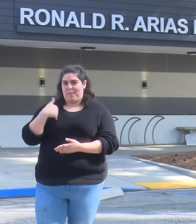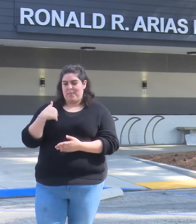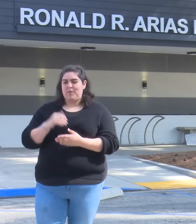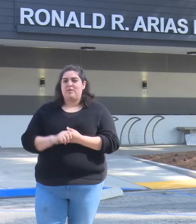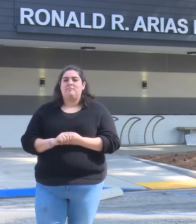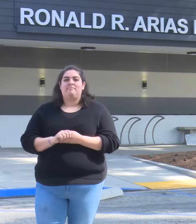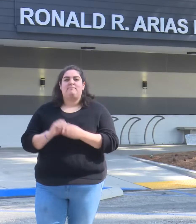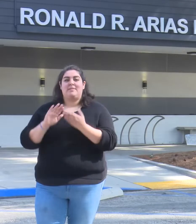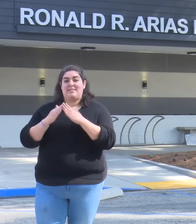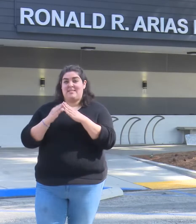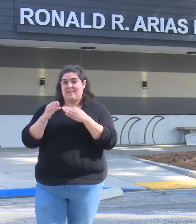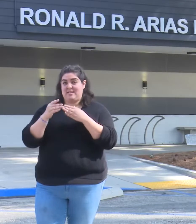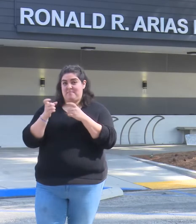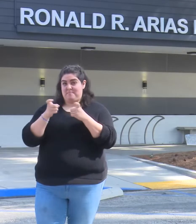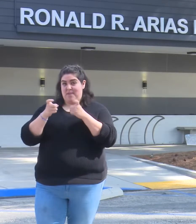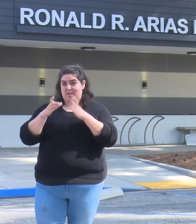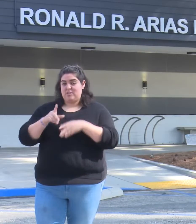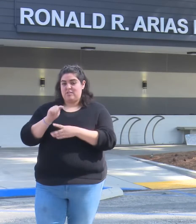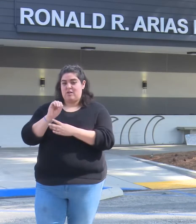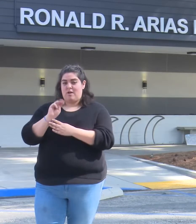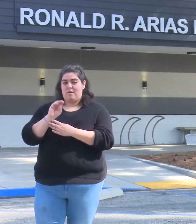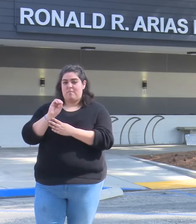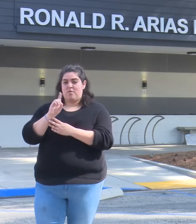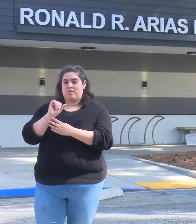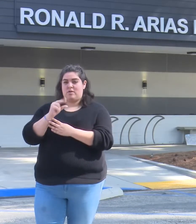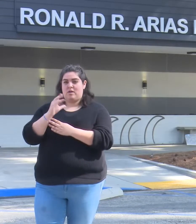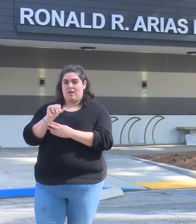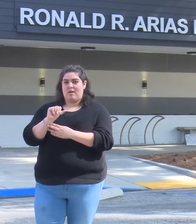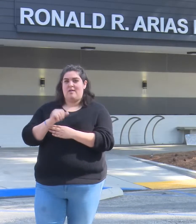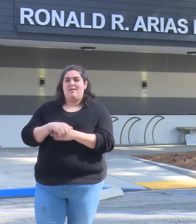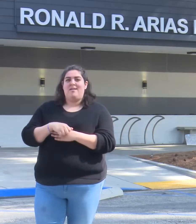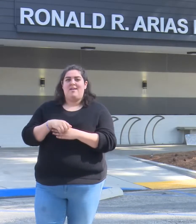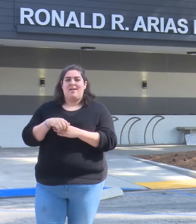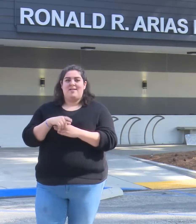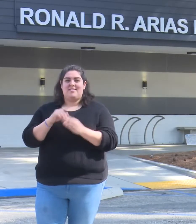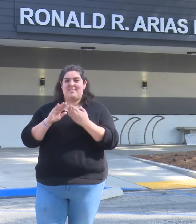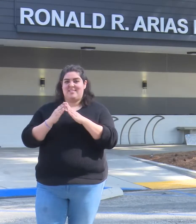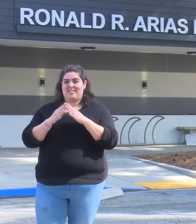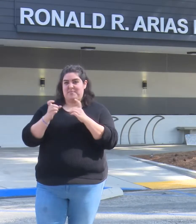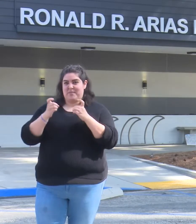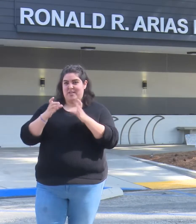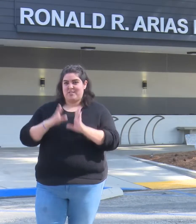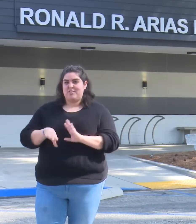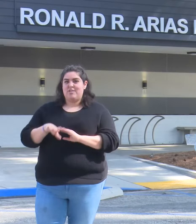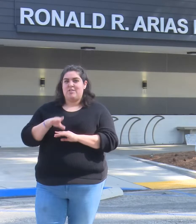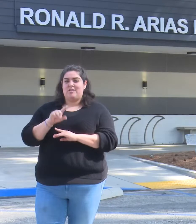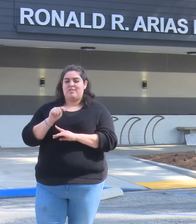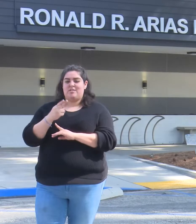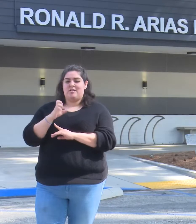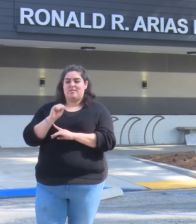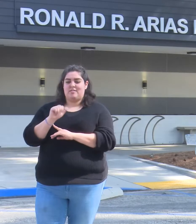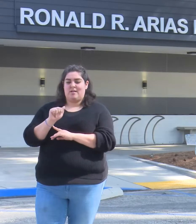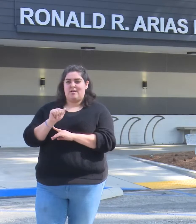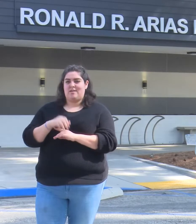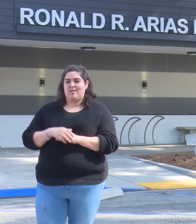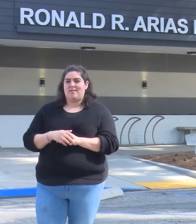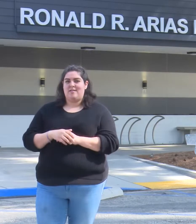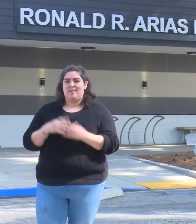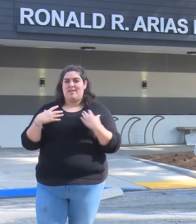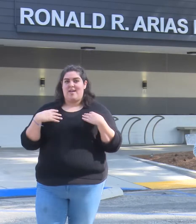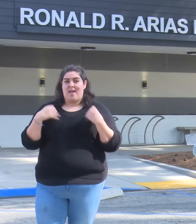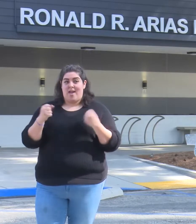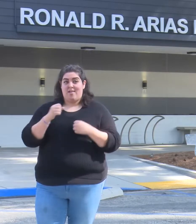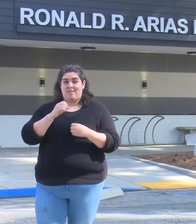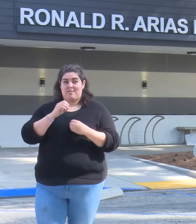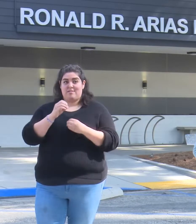Our city manager, Tom Odica, and our deputy city manager, Teresa Chandler. Thank you. Our health officer, Dr.